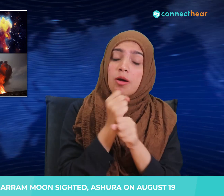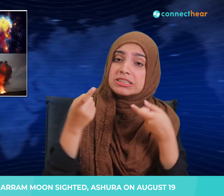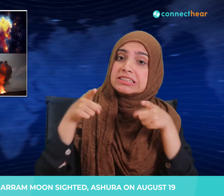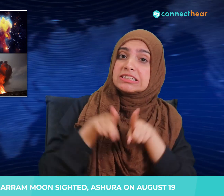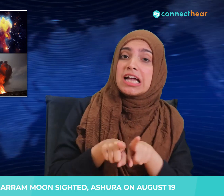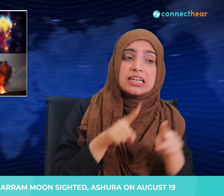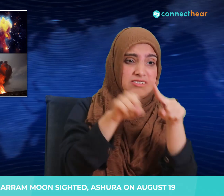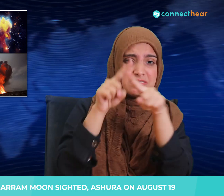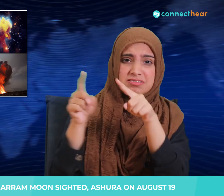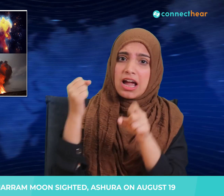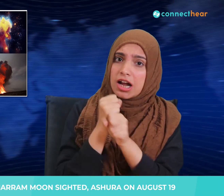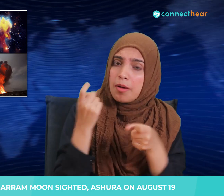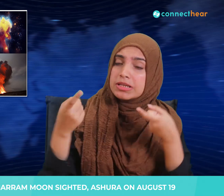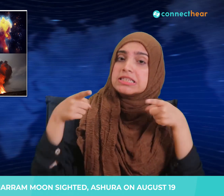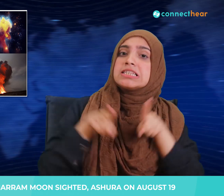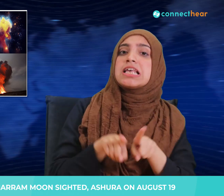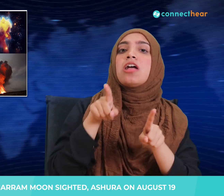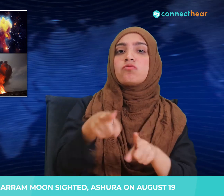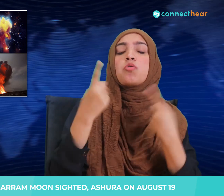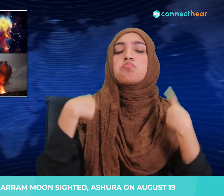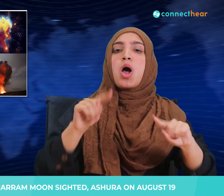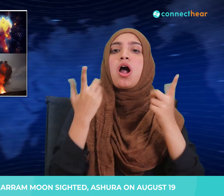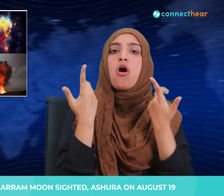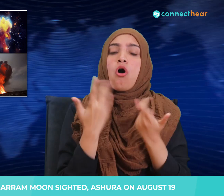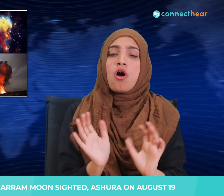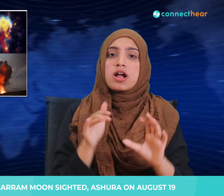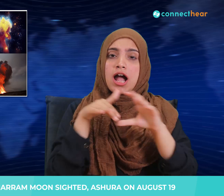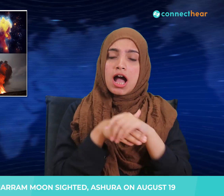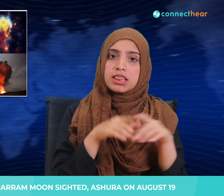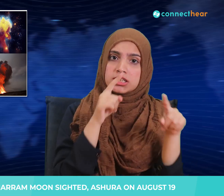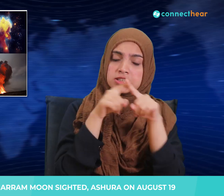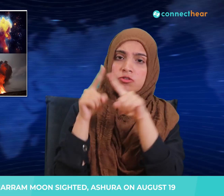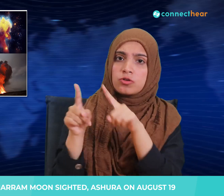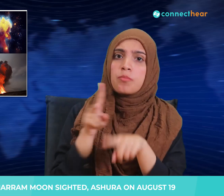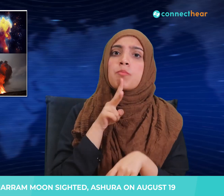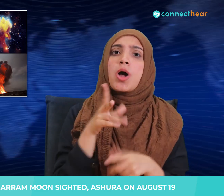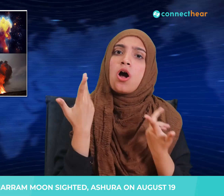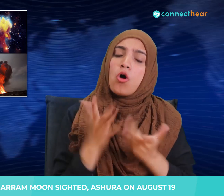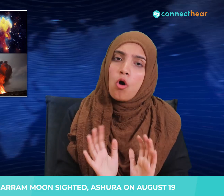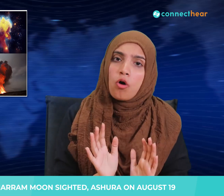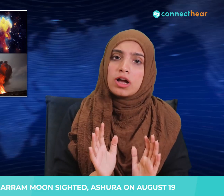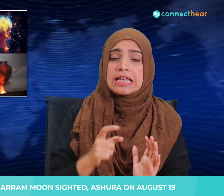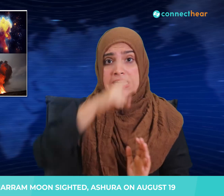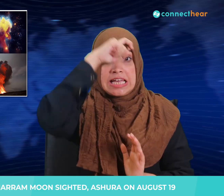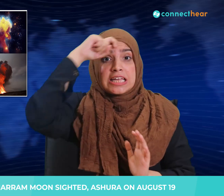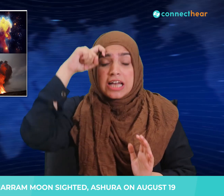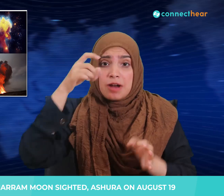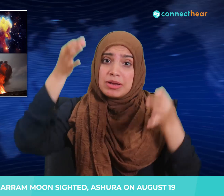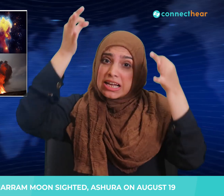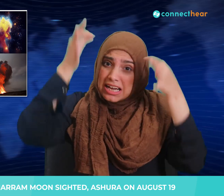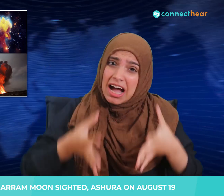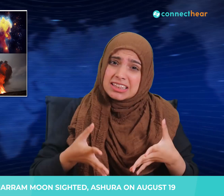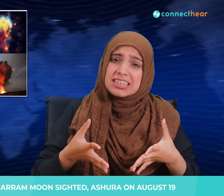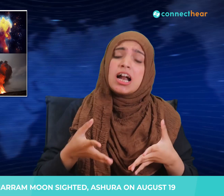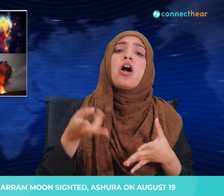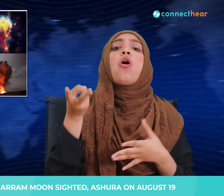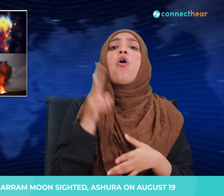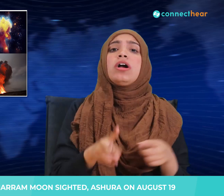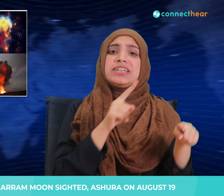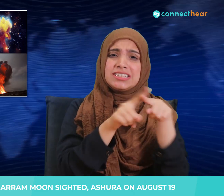Panel on Climate Change warned. In other words, the deadly heat waves, gargantuan hurricanes, and